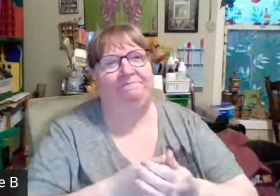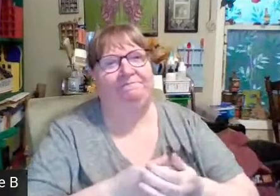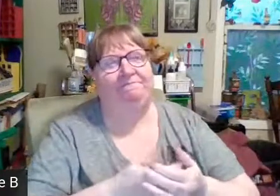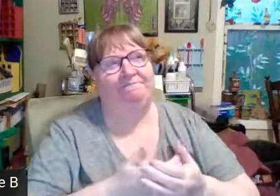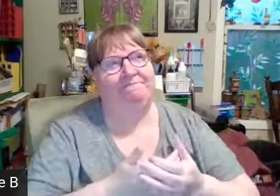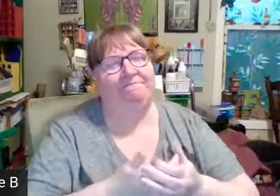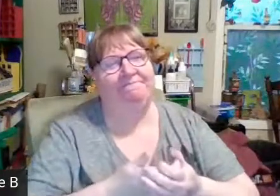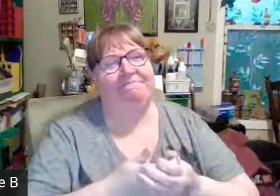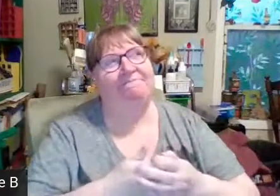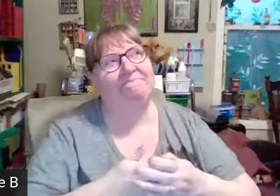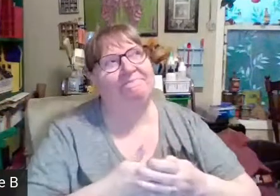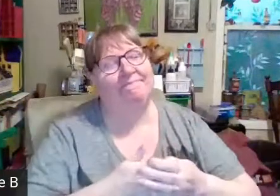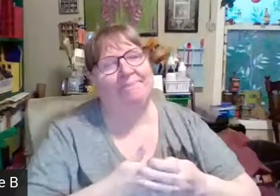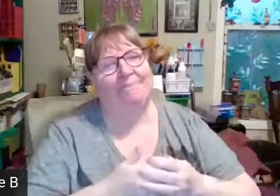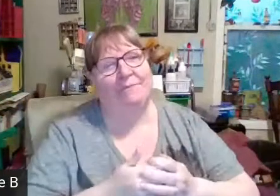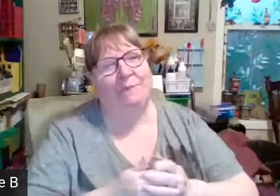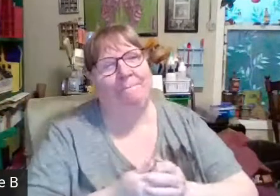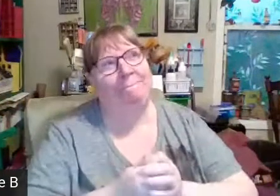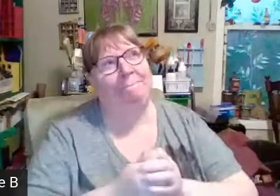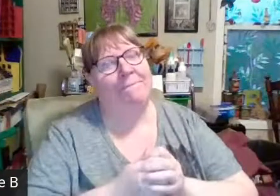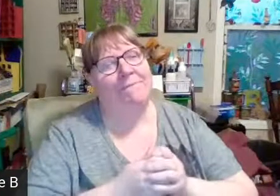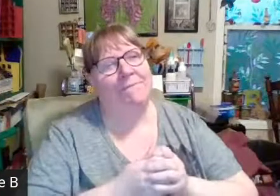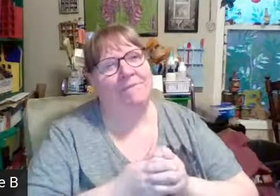the more simpler the wish list is,